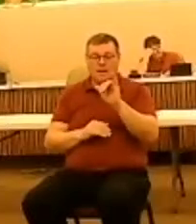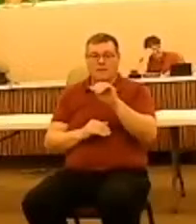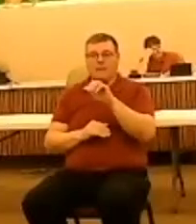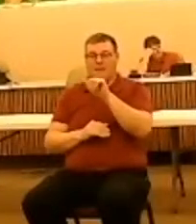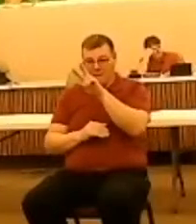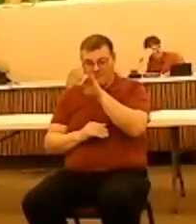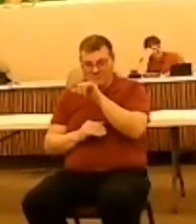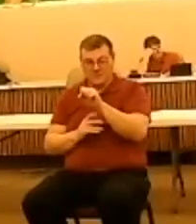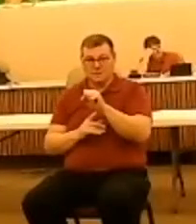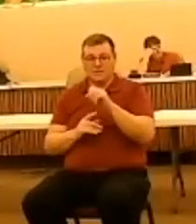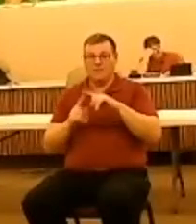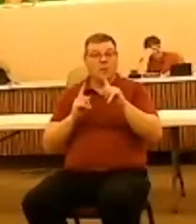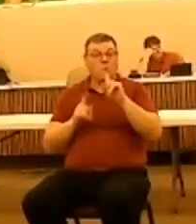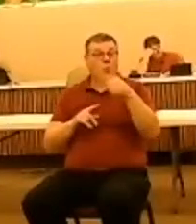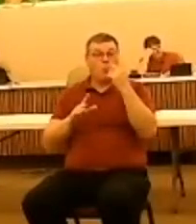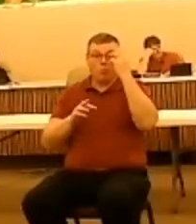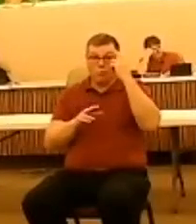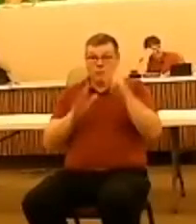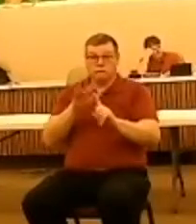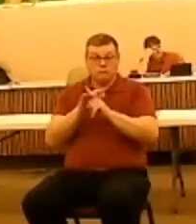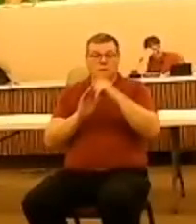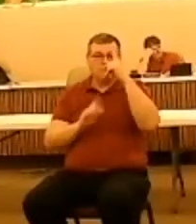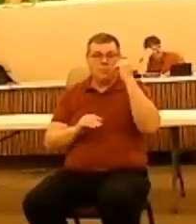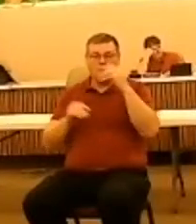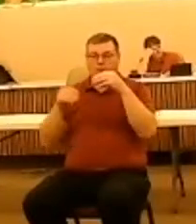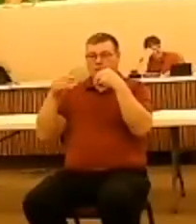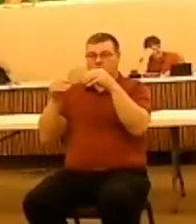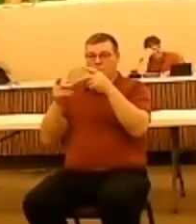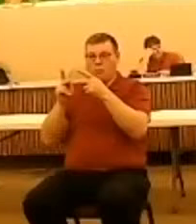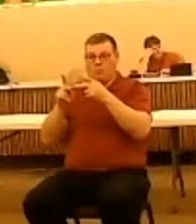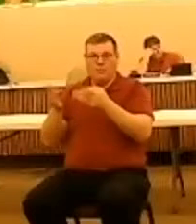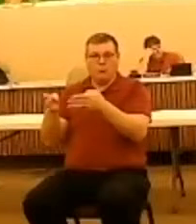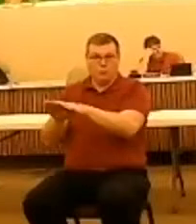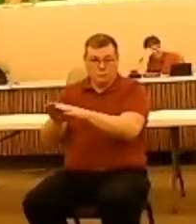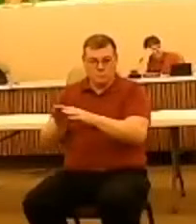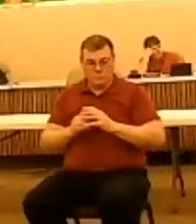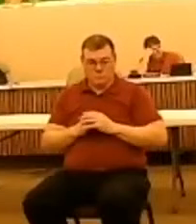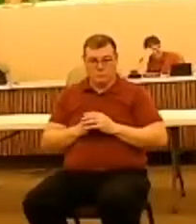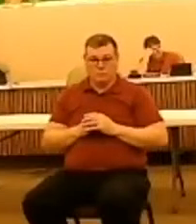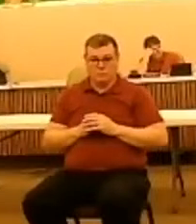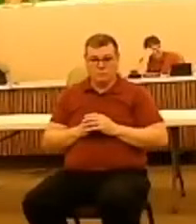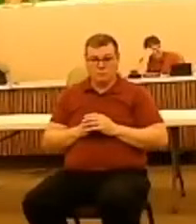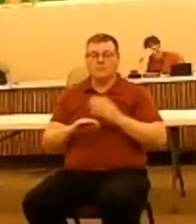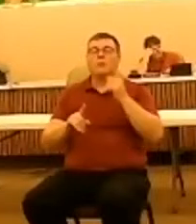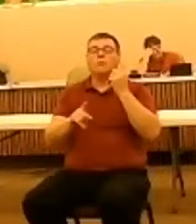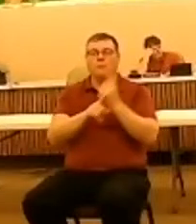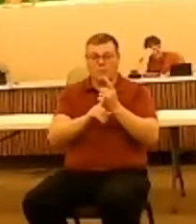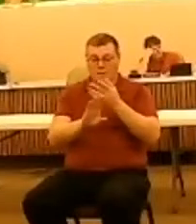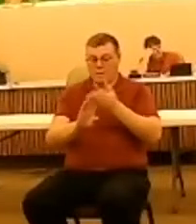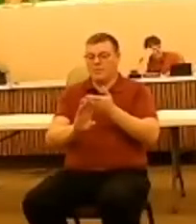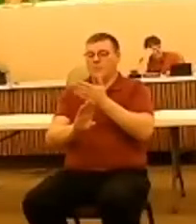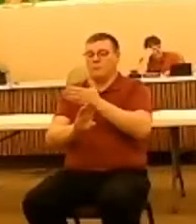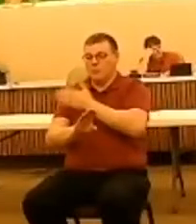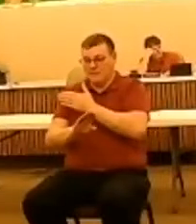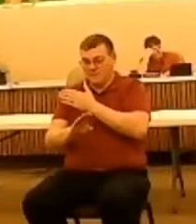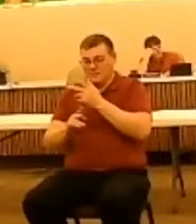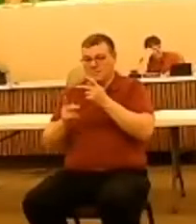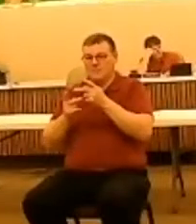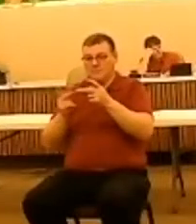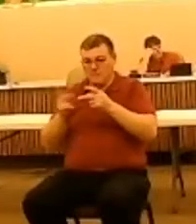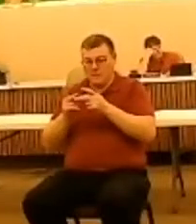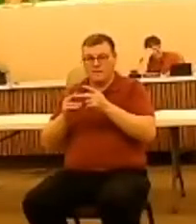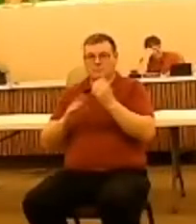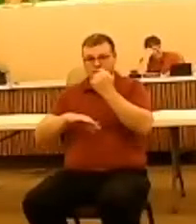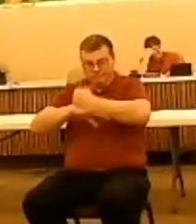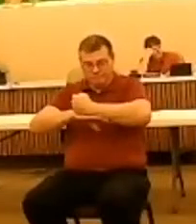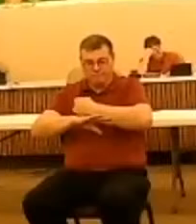the only reason they came out because Marketplace was closed. Right. Right. Their previous location Yeah, closed down. I mean, they couldn't be there any